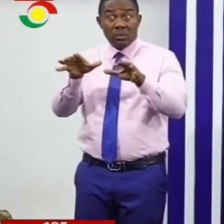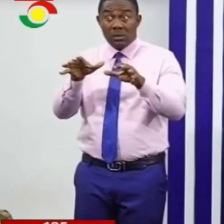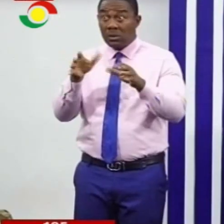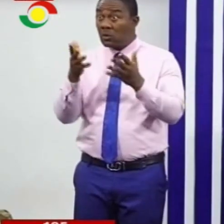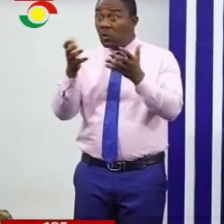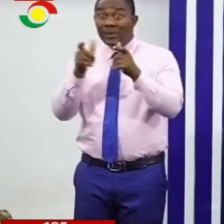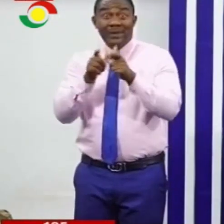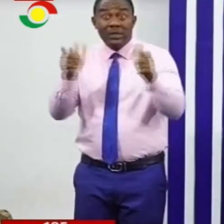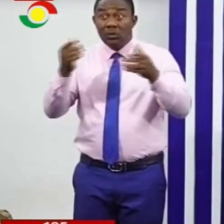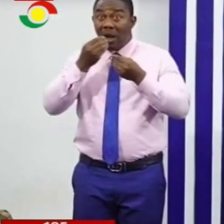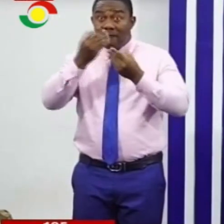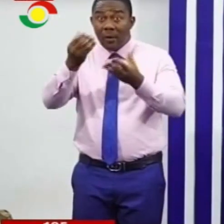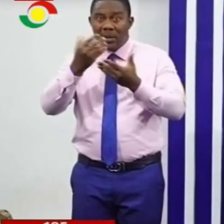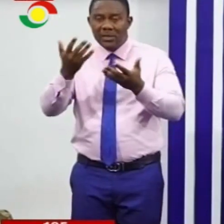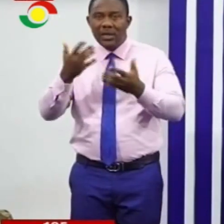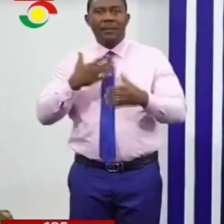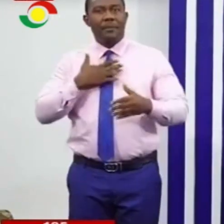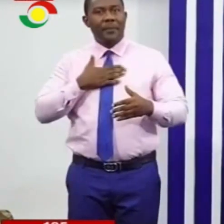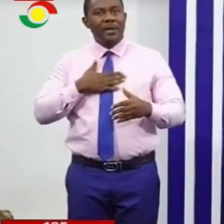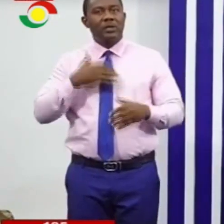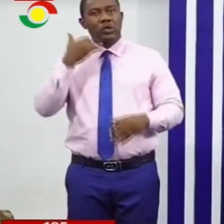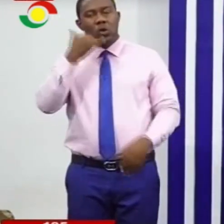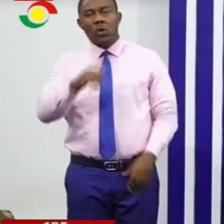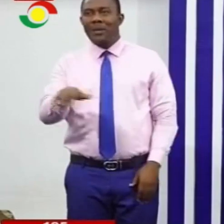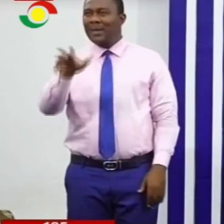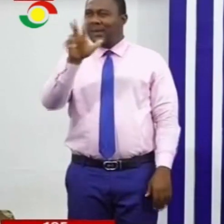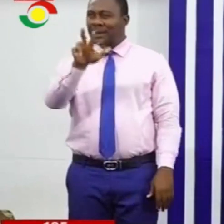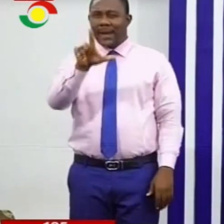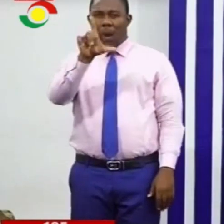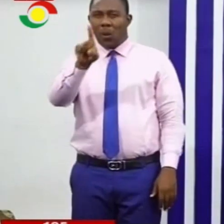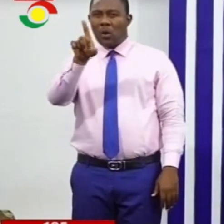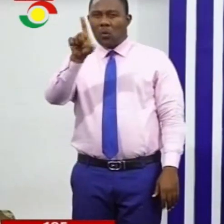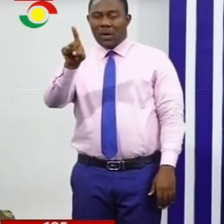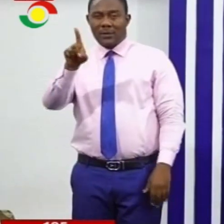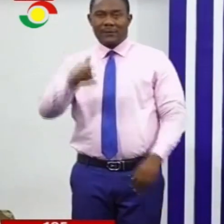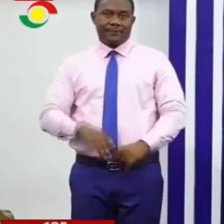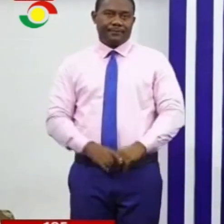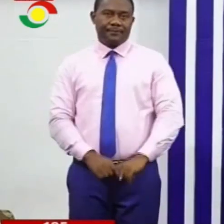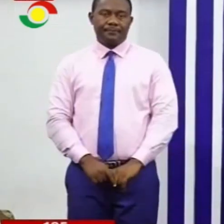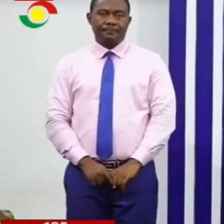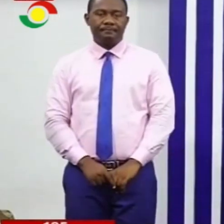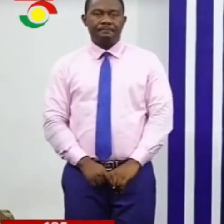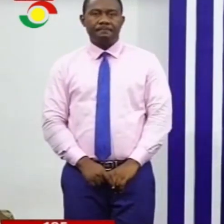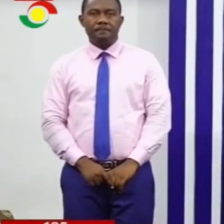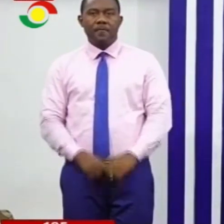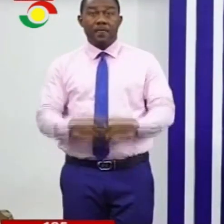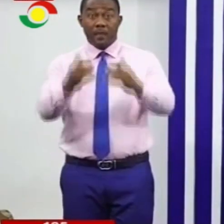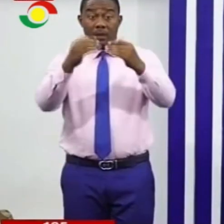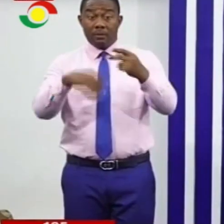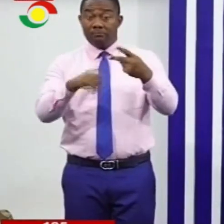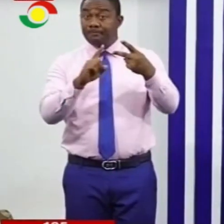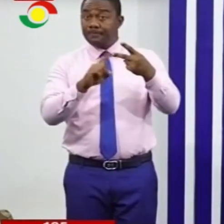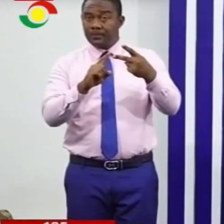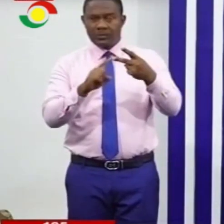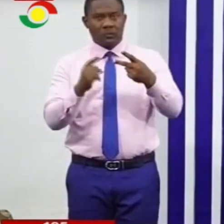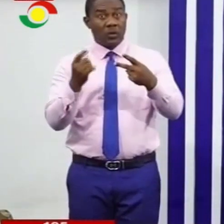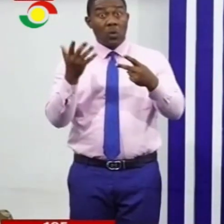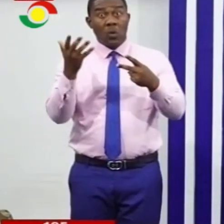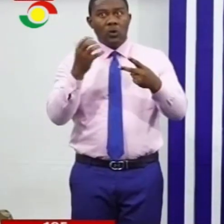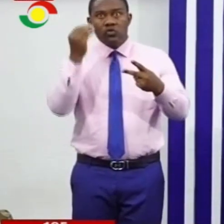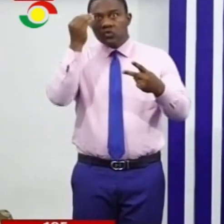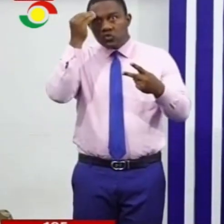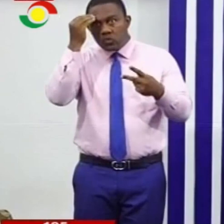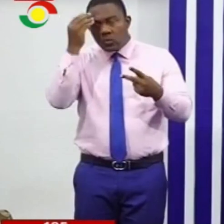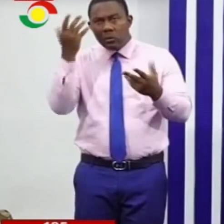general information on COVID-19, you can call 311. Two, if you need real-time clarification